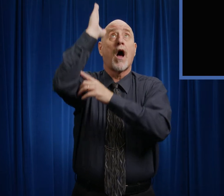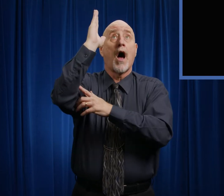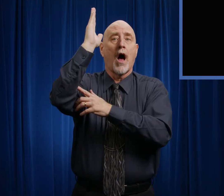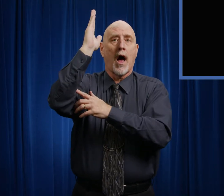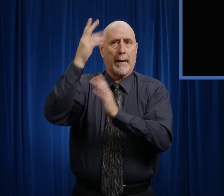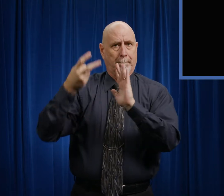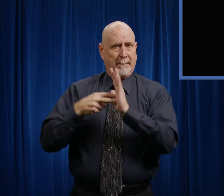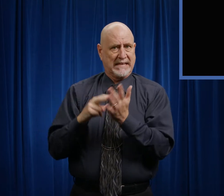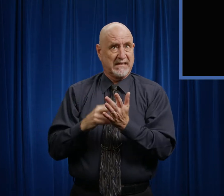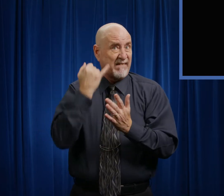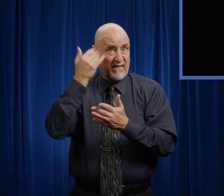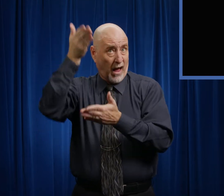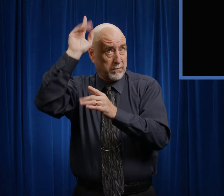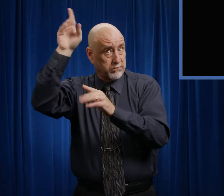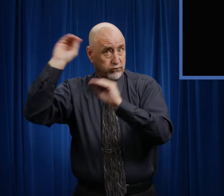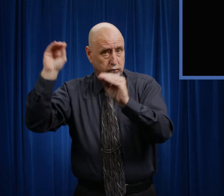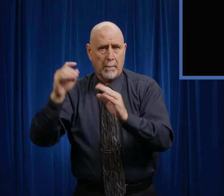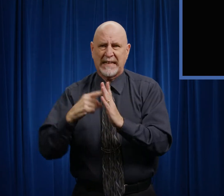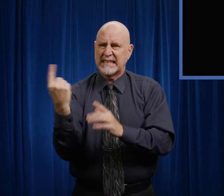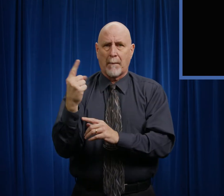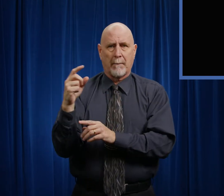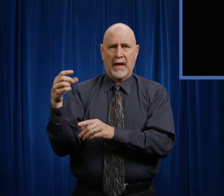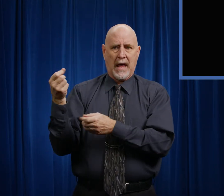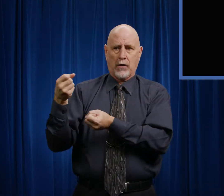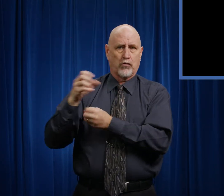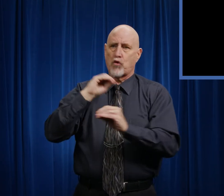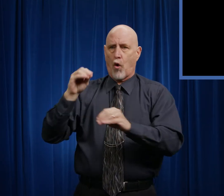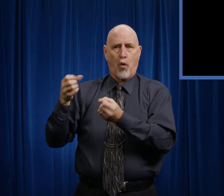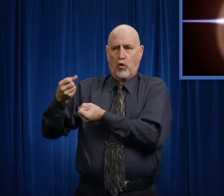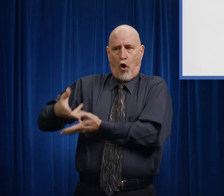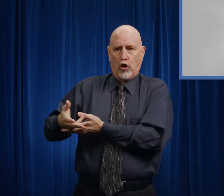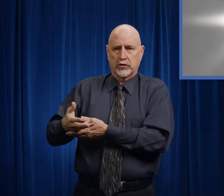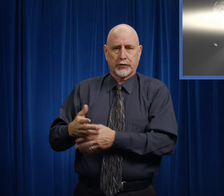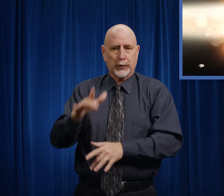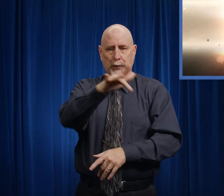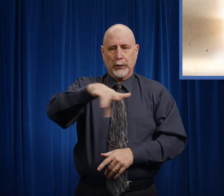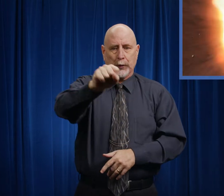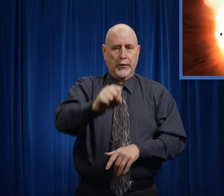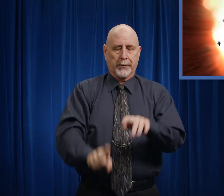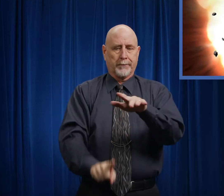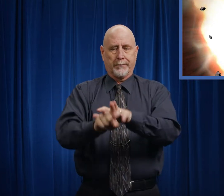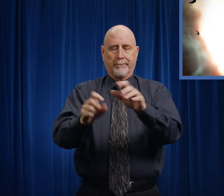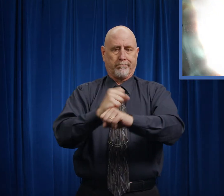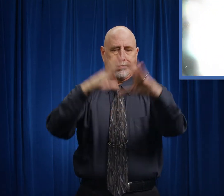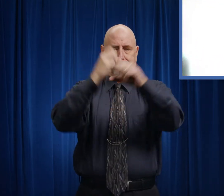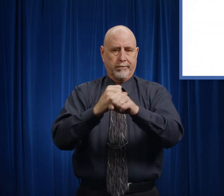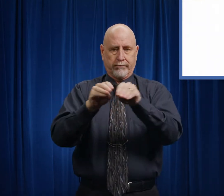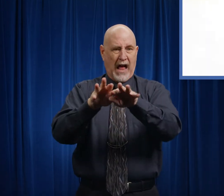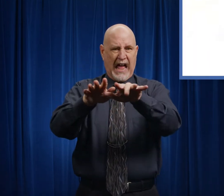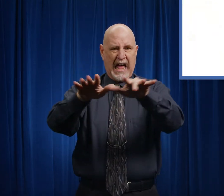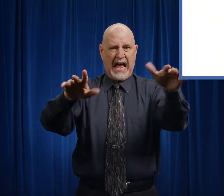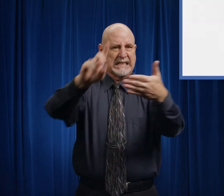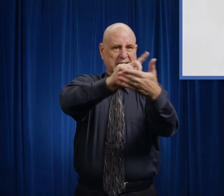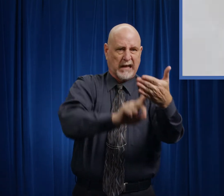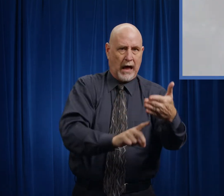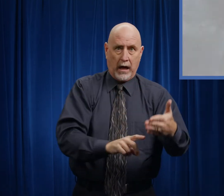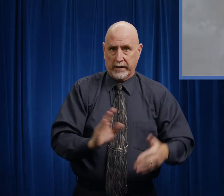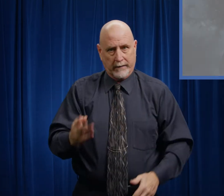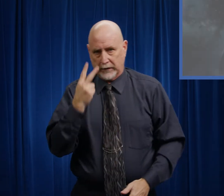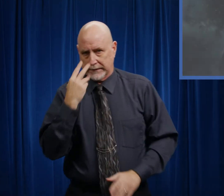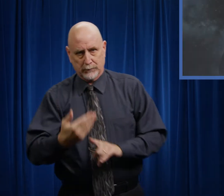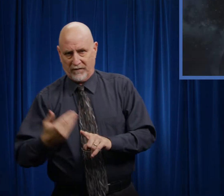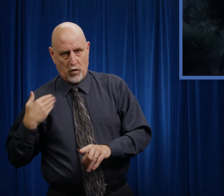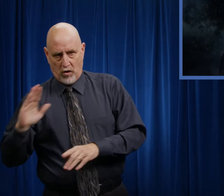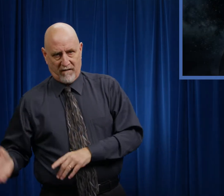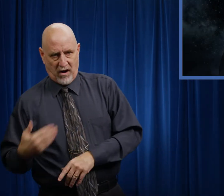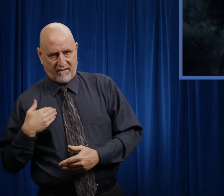suggests to us that there had to be some singularity without a cause that exploded, and that explosion brought about design, which we've never,